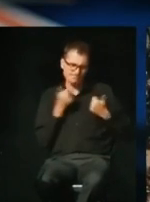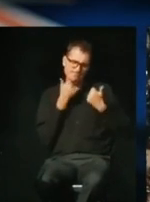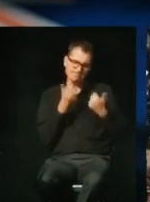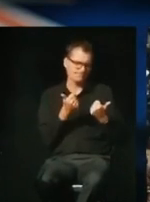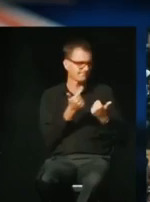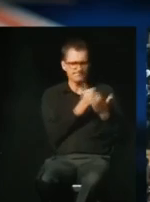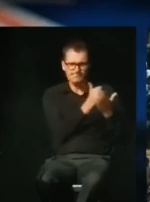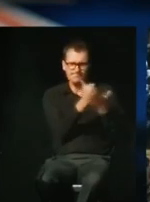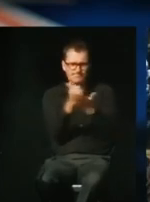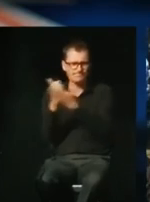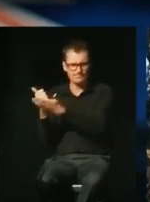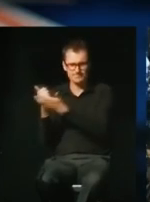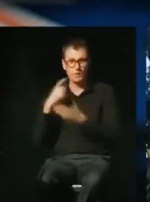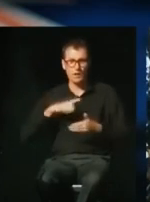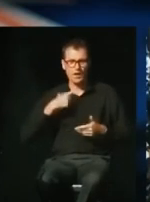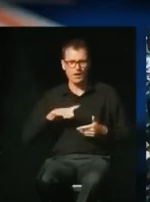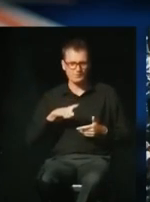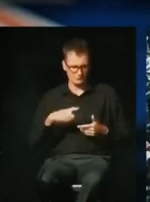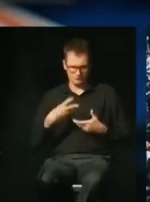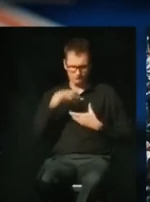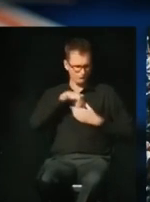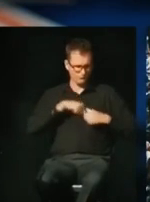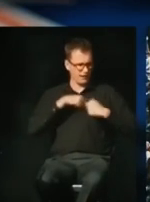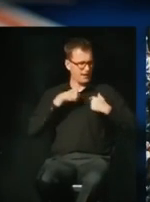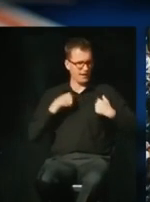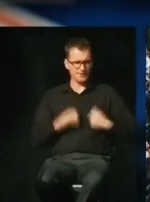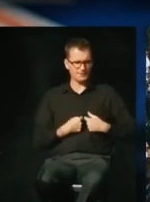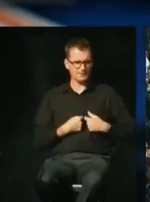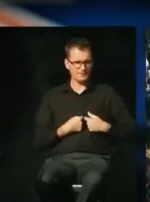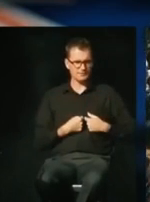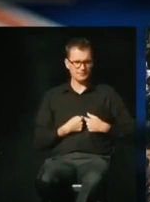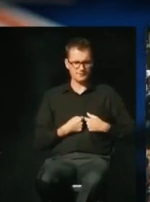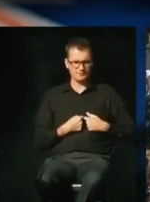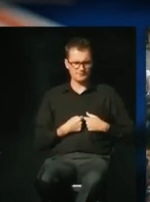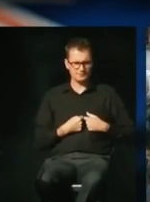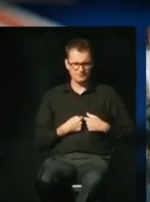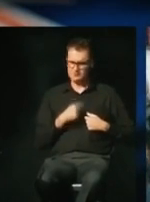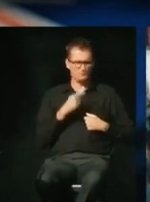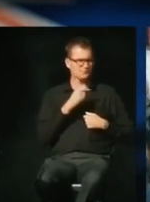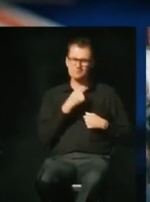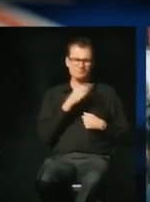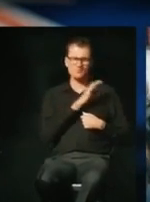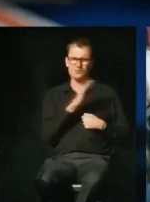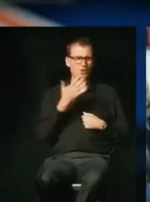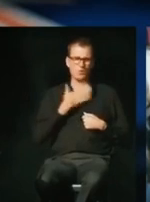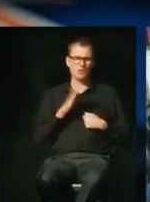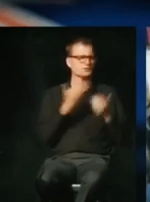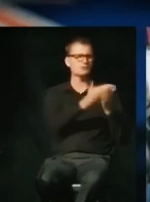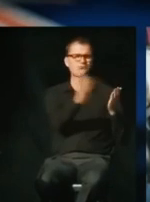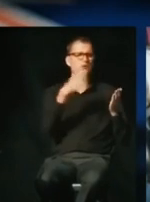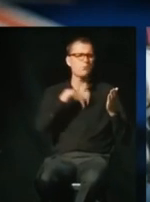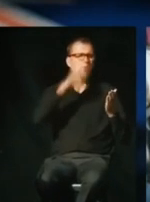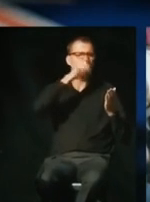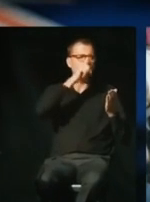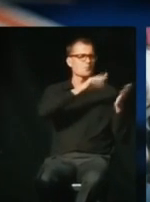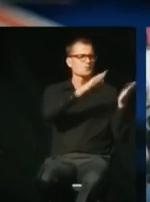forgive lavishly, because this heart doesn't want any more lives to any more lives to be